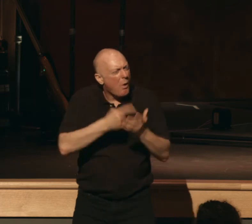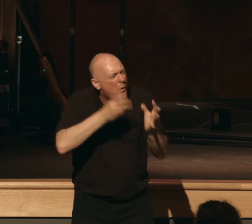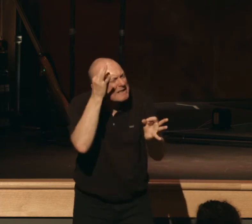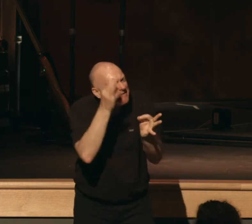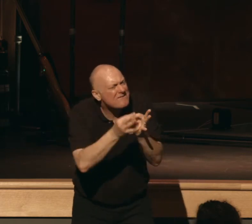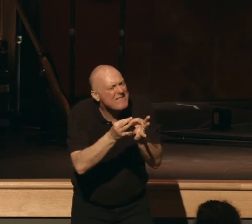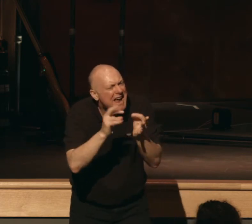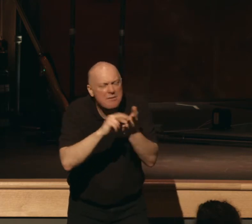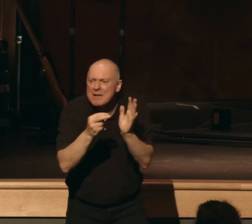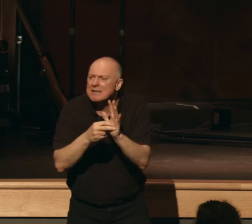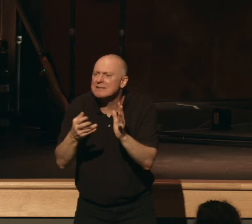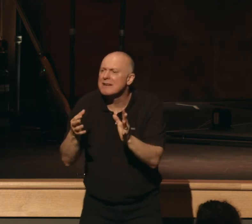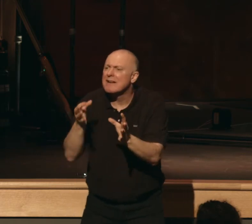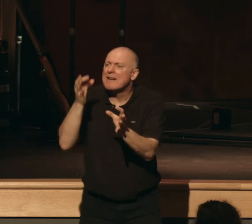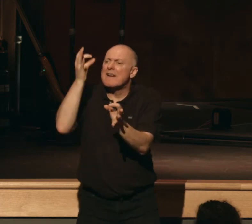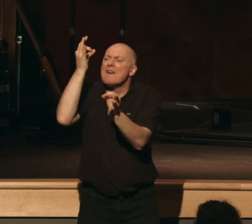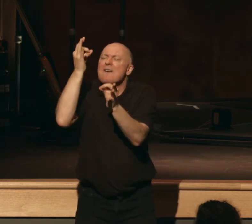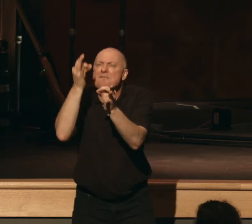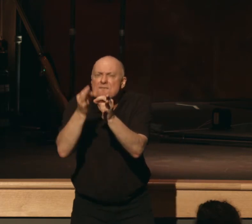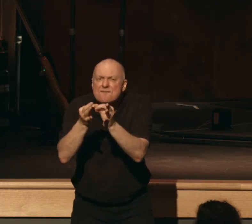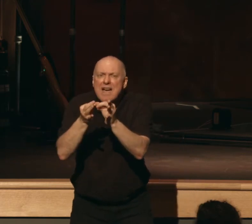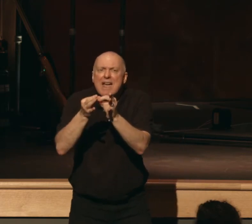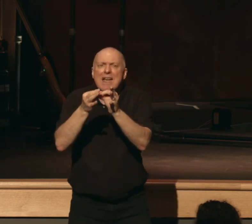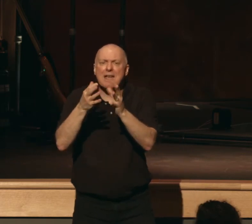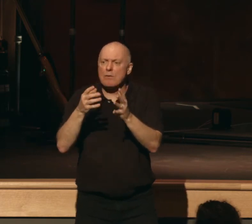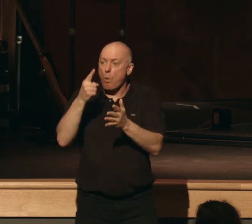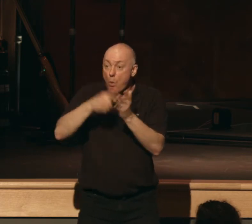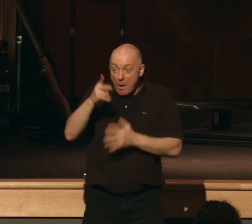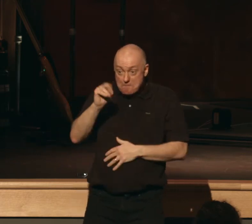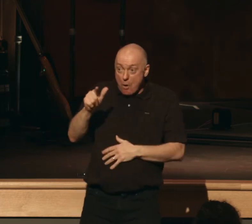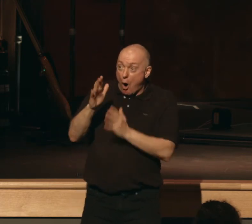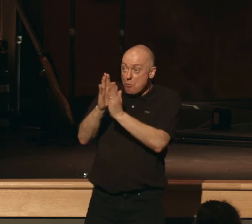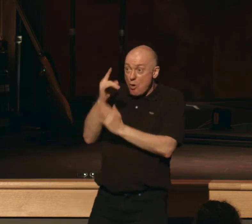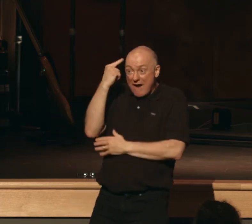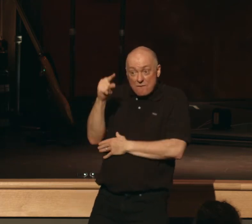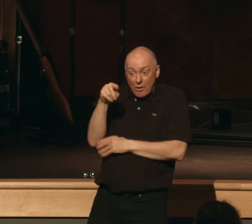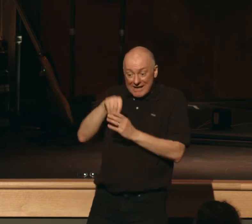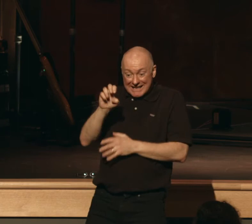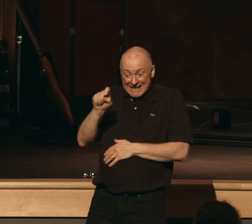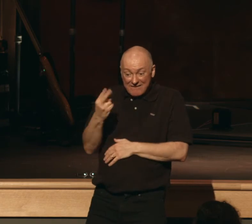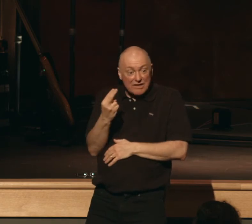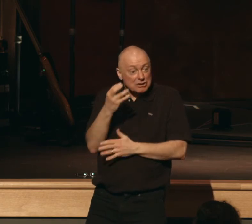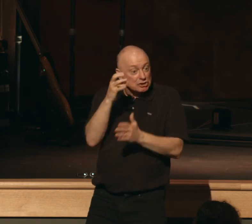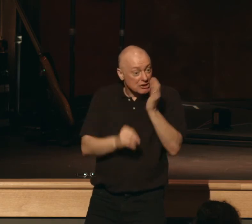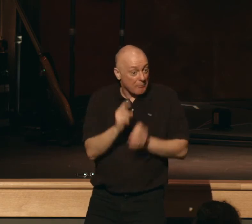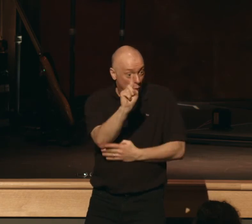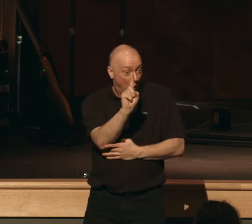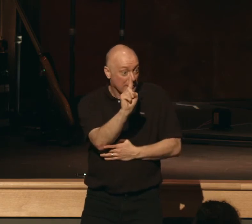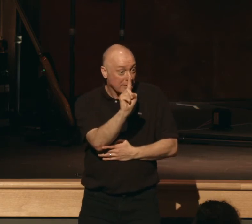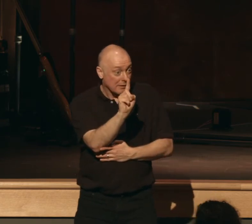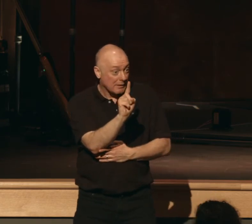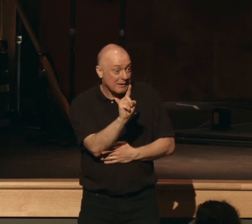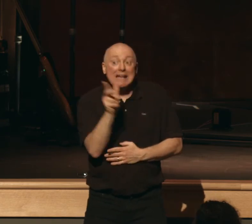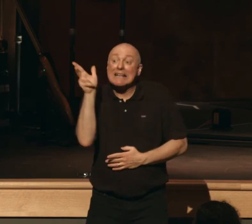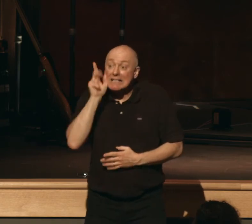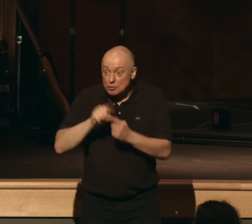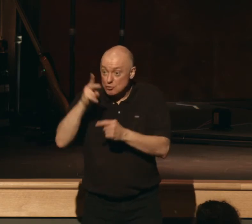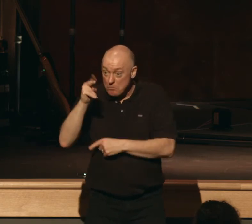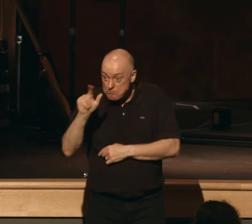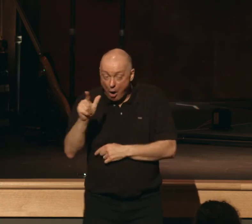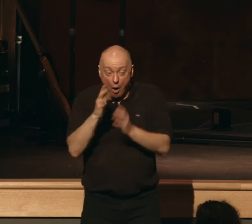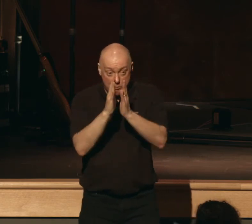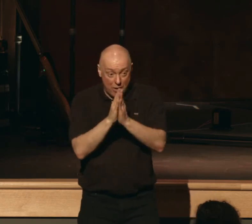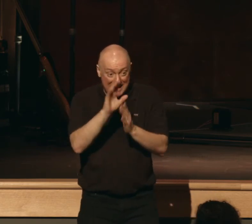Well, here's what faith is. Faith is what Paul prayed for in Ephesians chapter 1. Listen to what Paul prayed